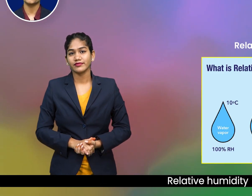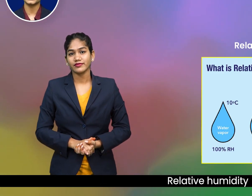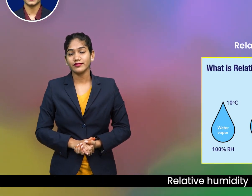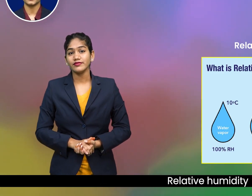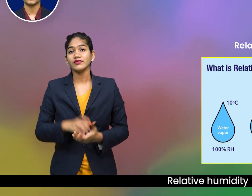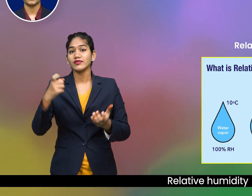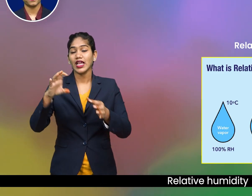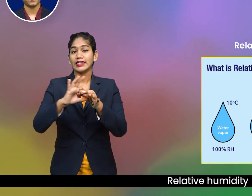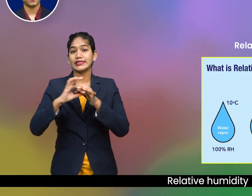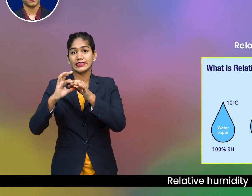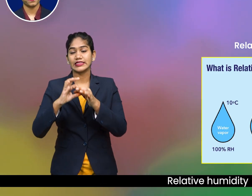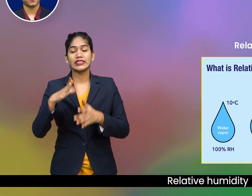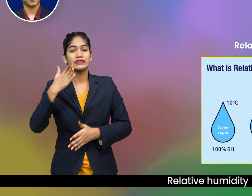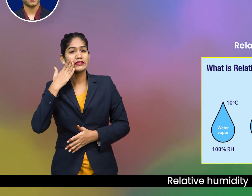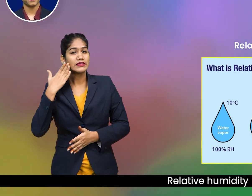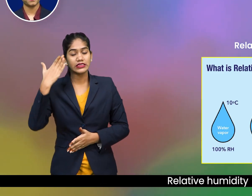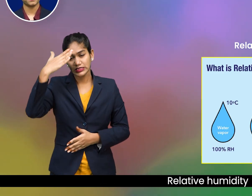relative humidity.